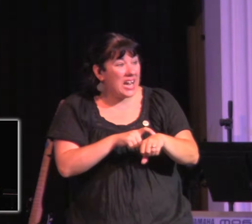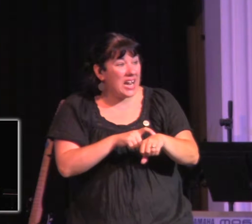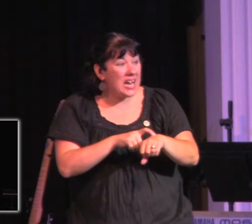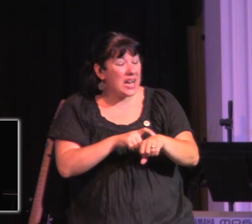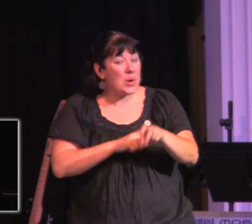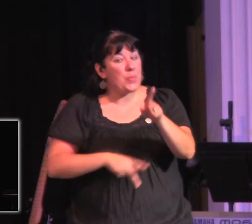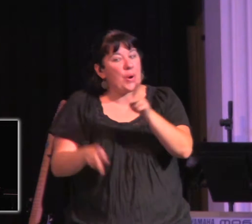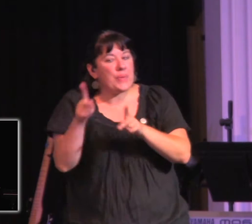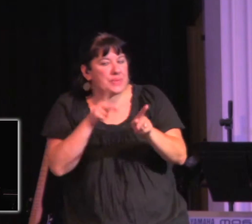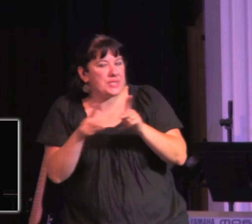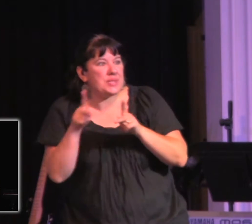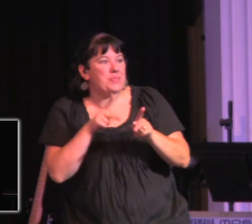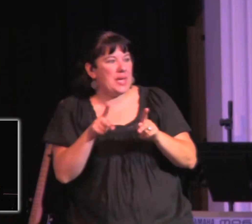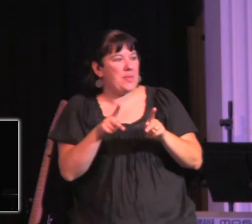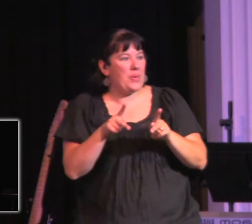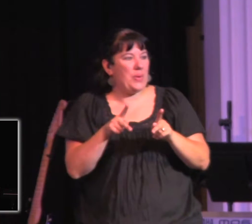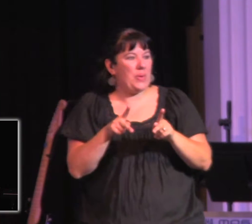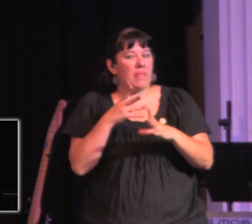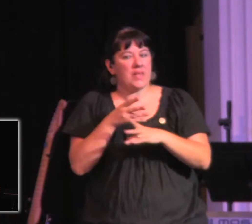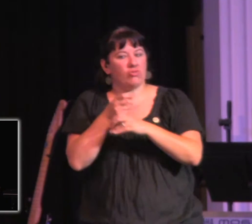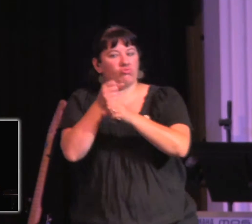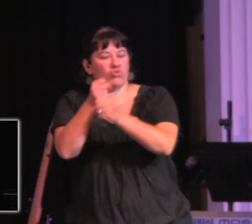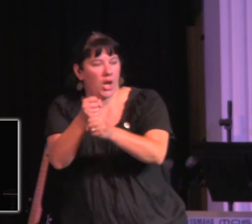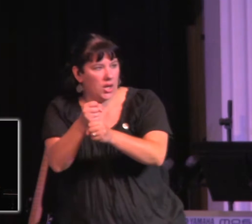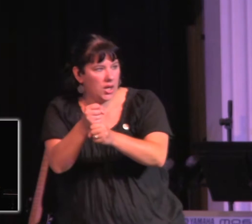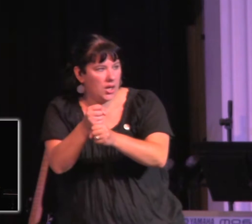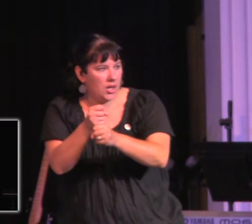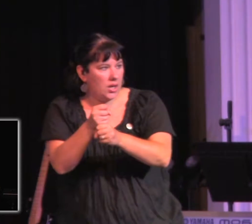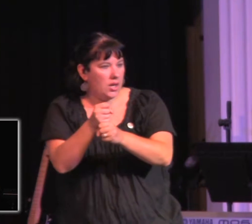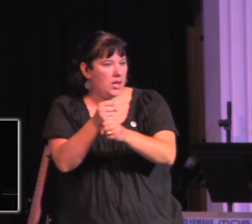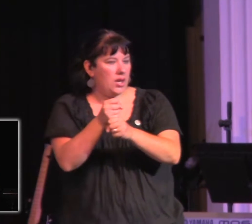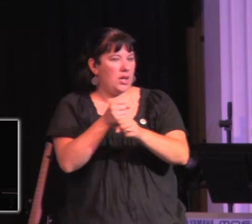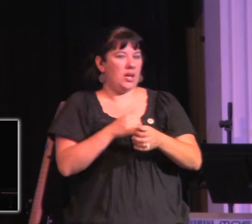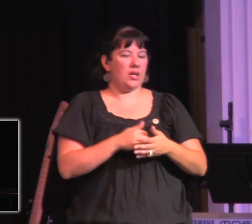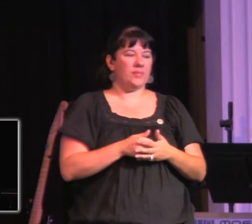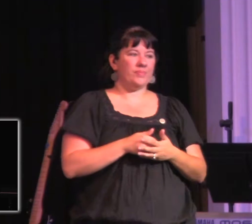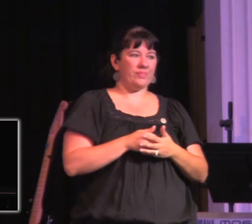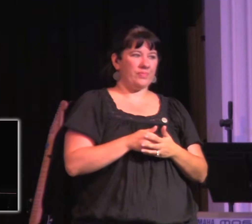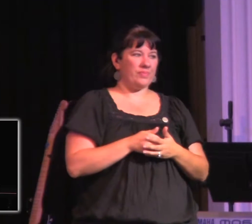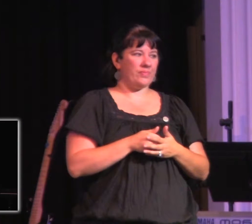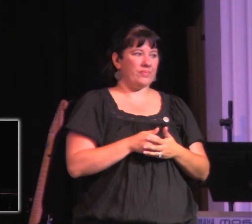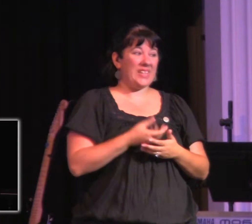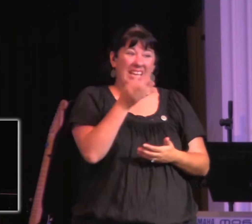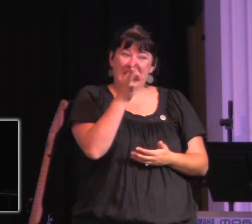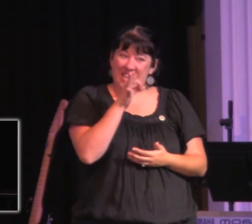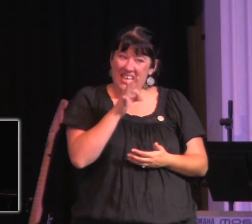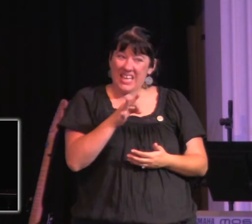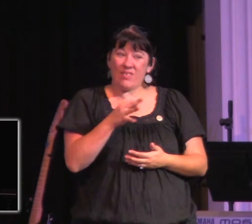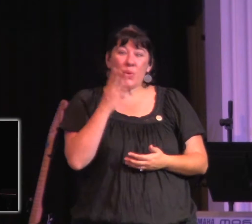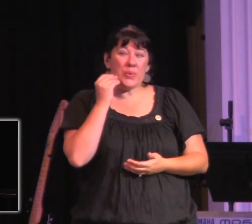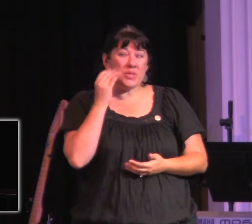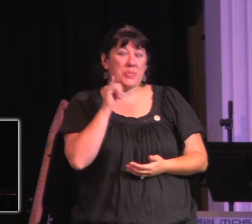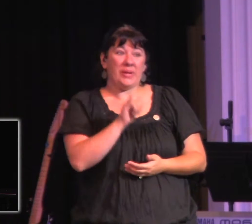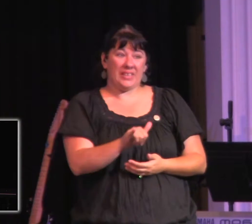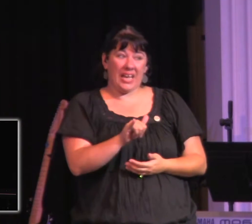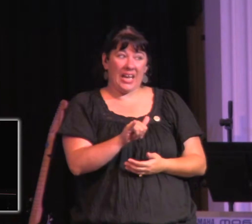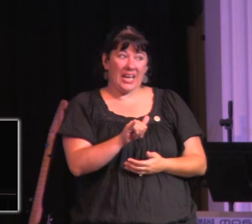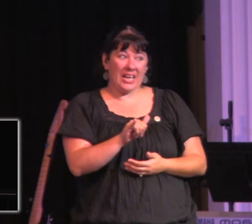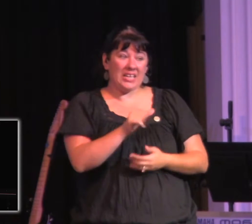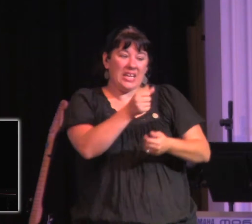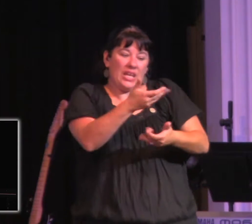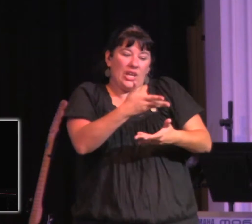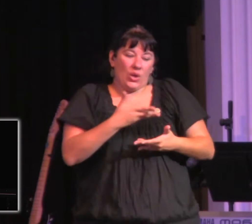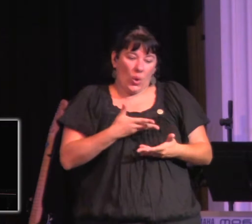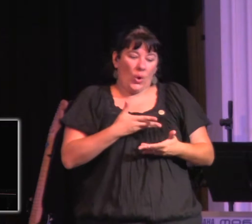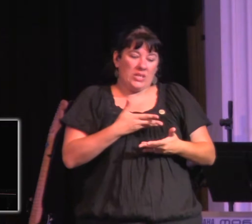loving for them. You know, I tell you what, there's no way you can experience that kind of stuff without it having some kind of residual effect